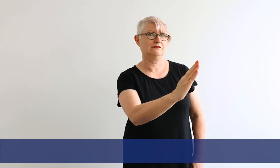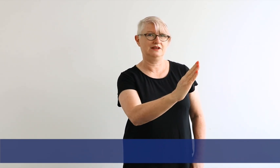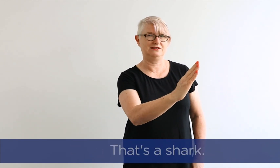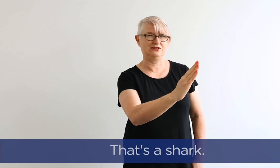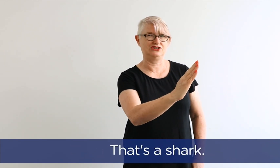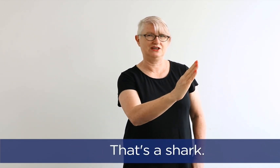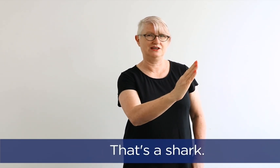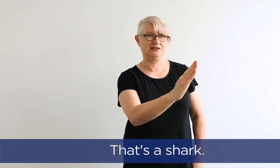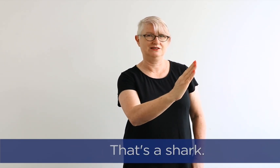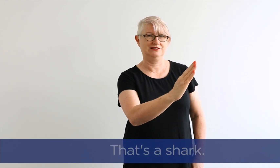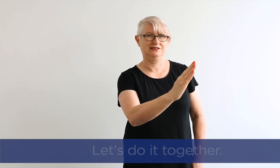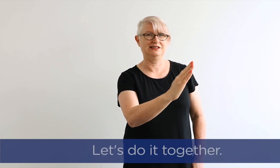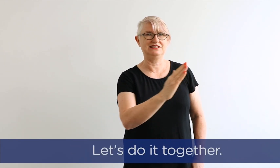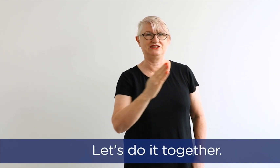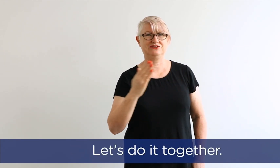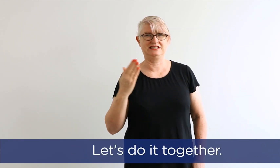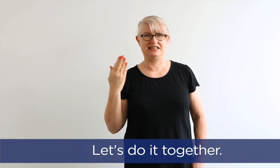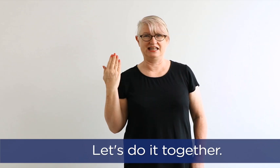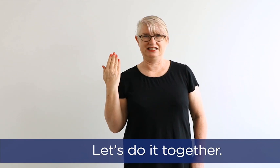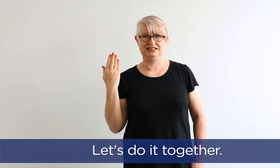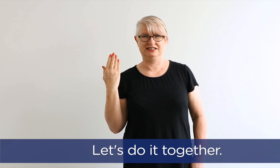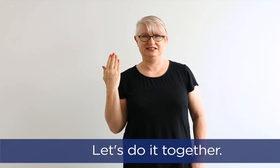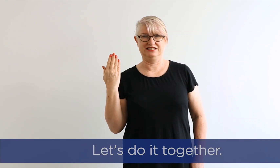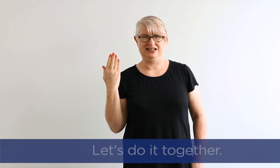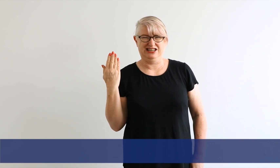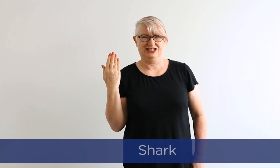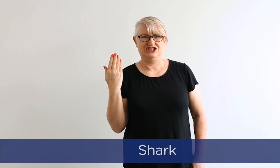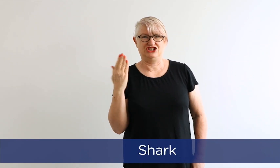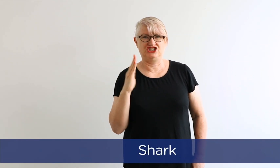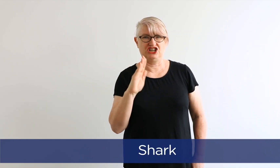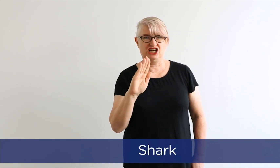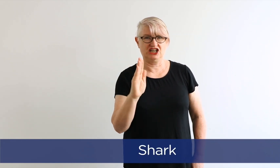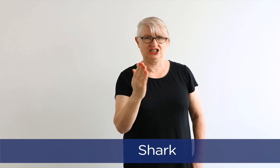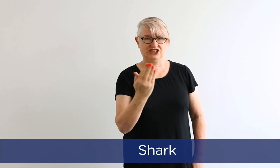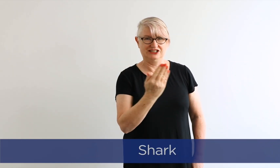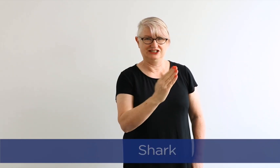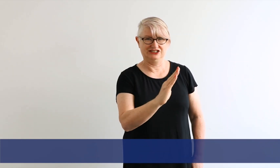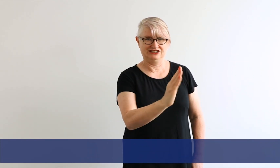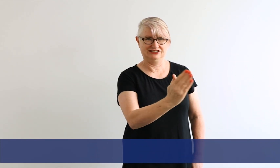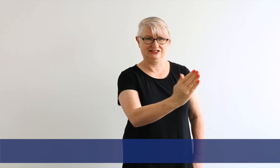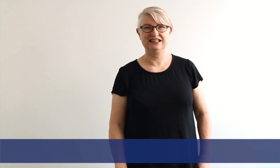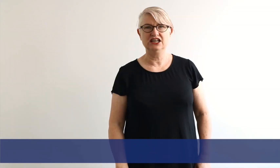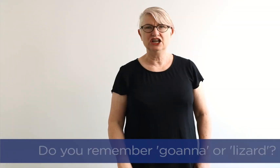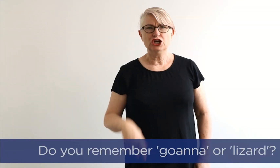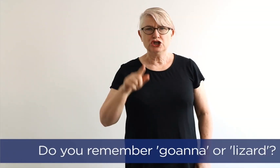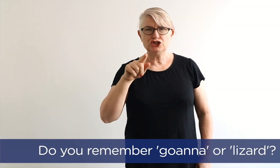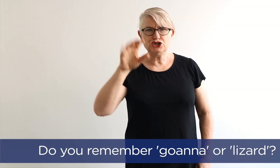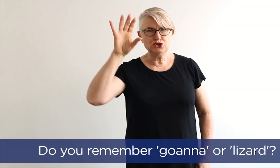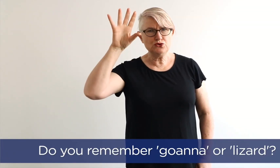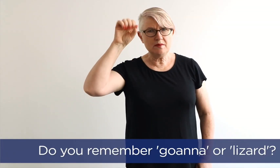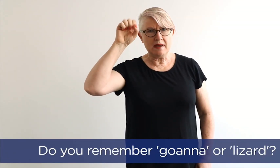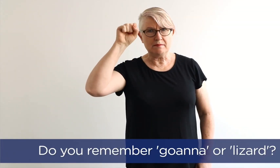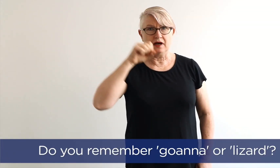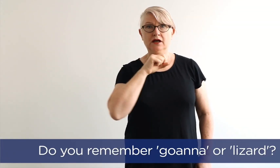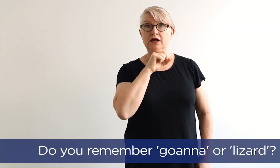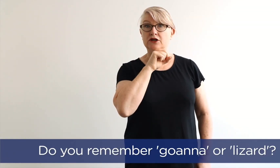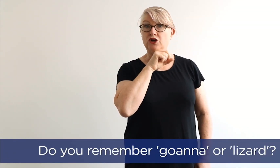That's a shark. Let's do it together. Shark. Do you remember